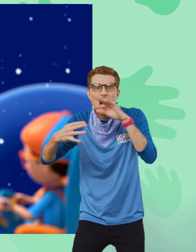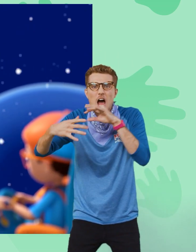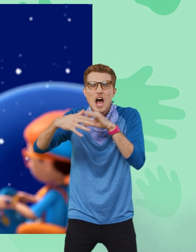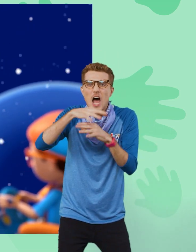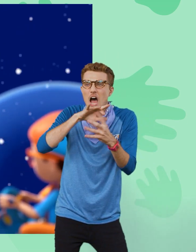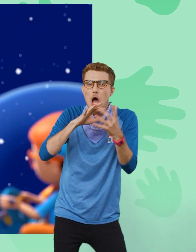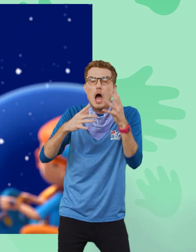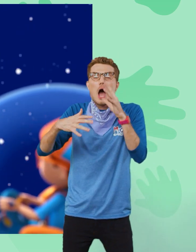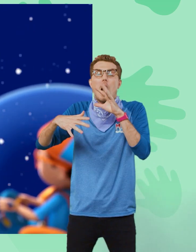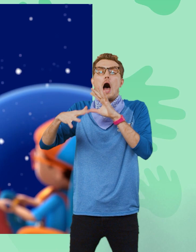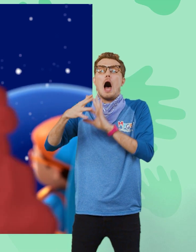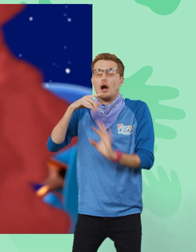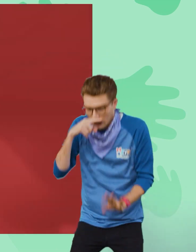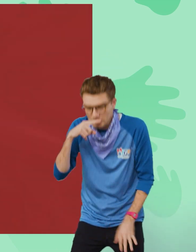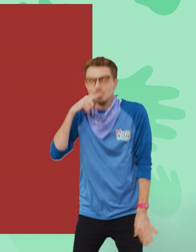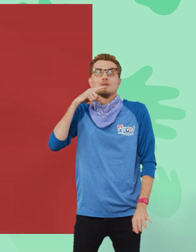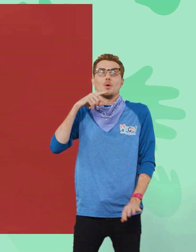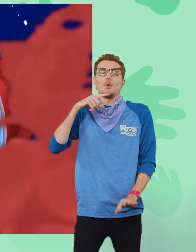rusty soil.